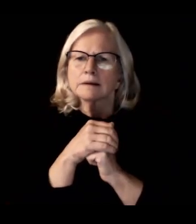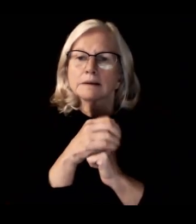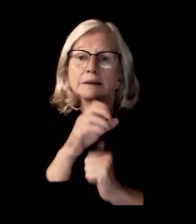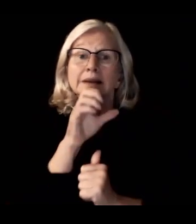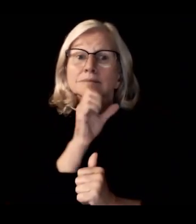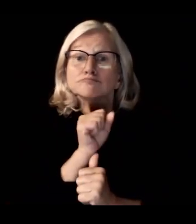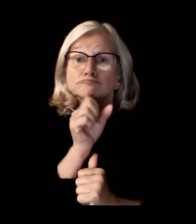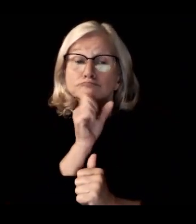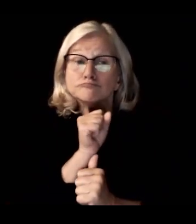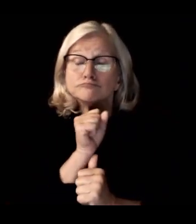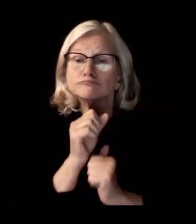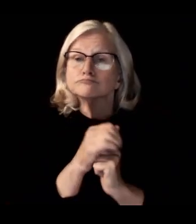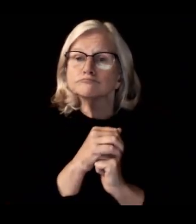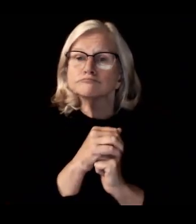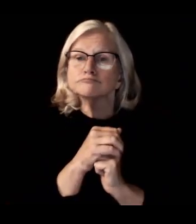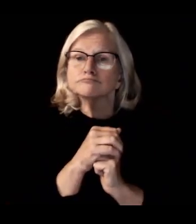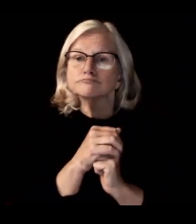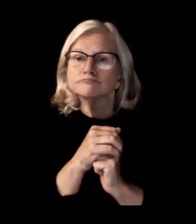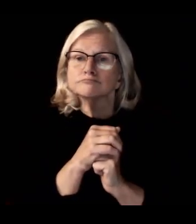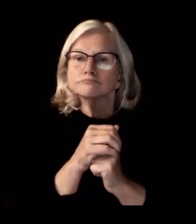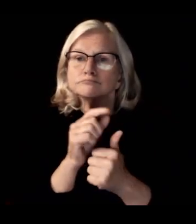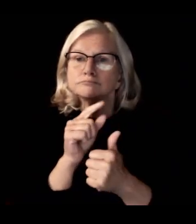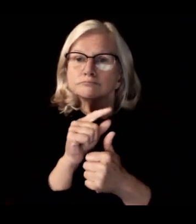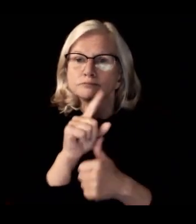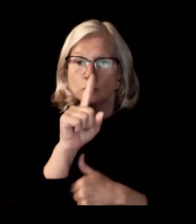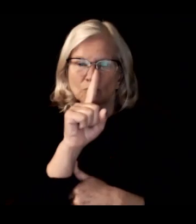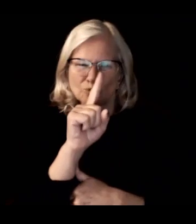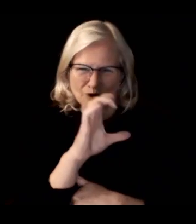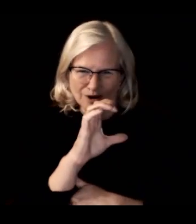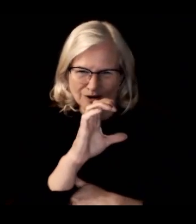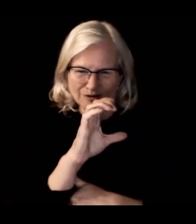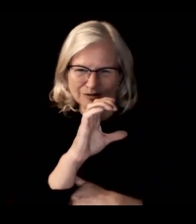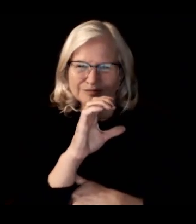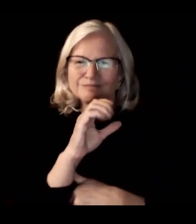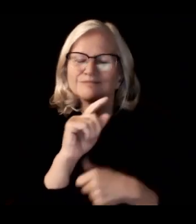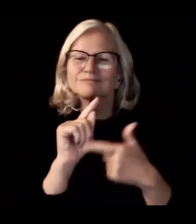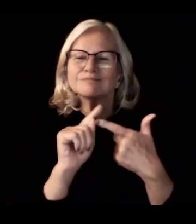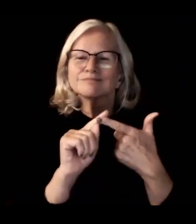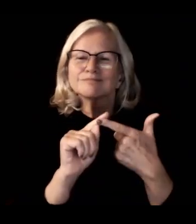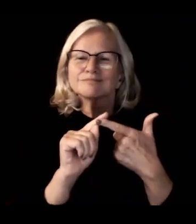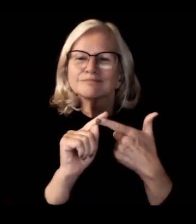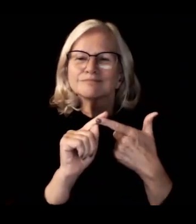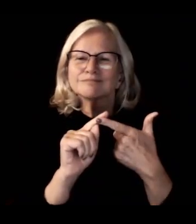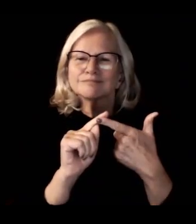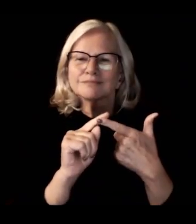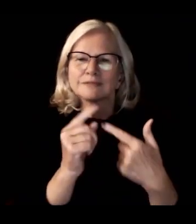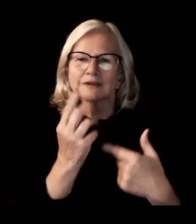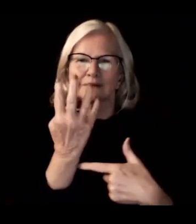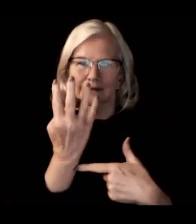80s, 1 in their 70s, 1 in their 60s, and 2 in their 50s.